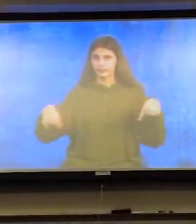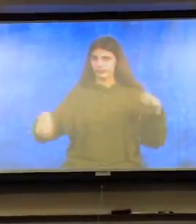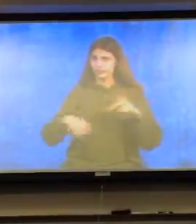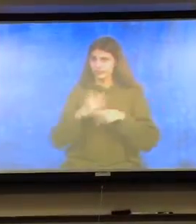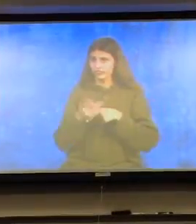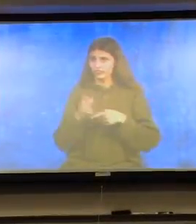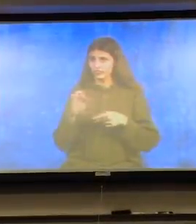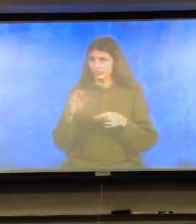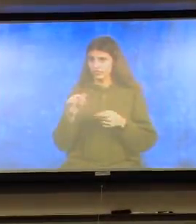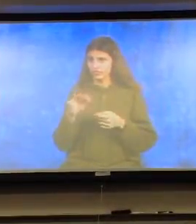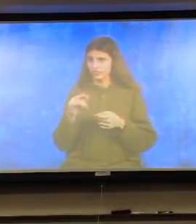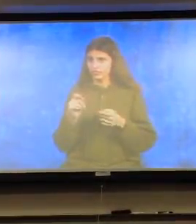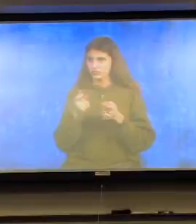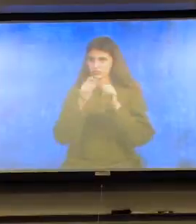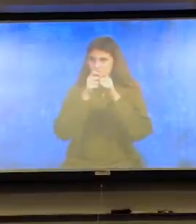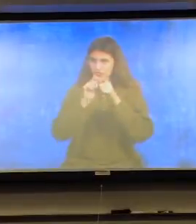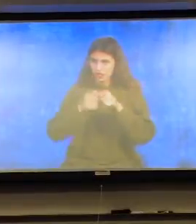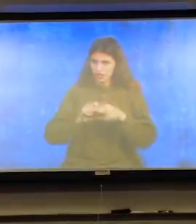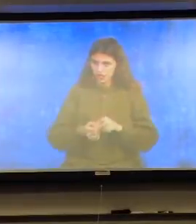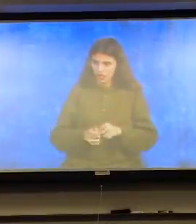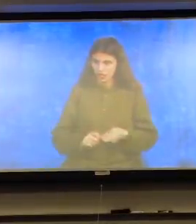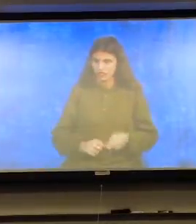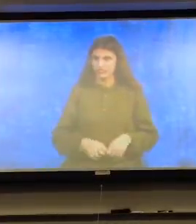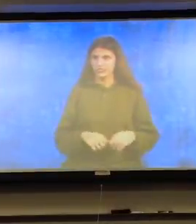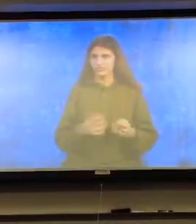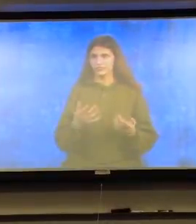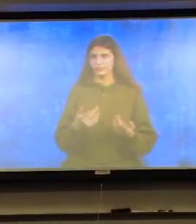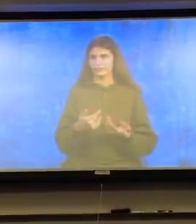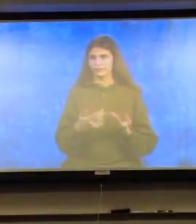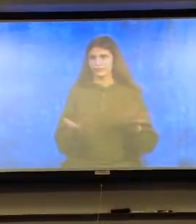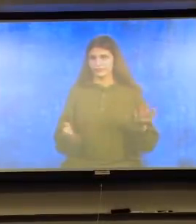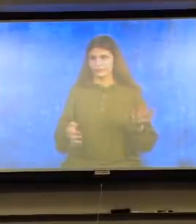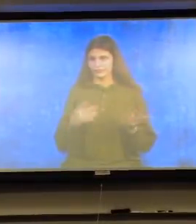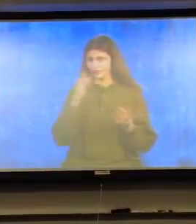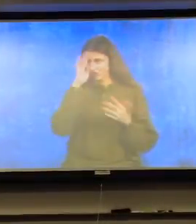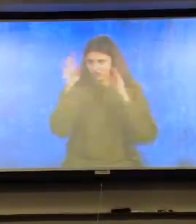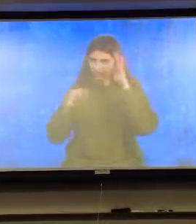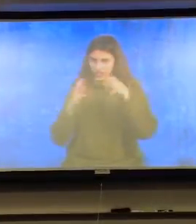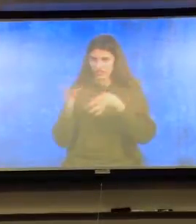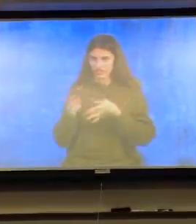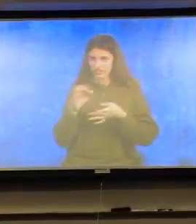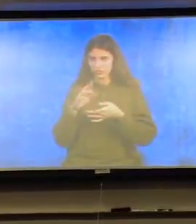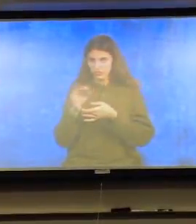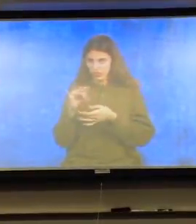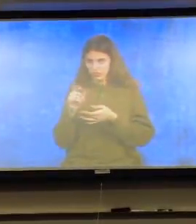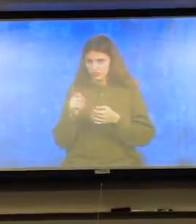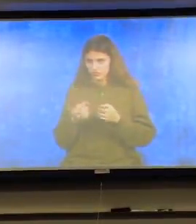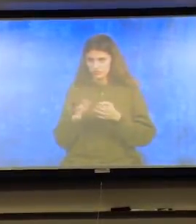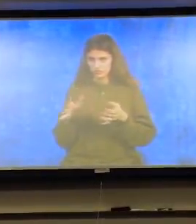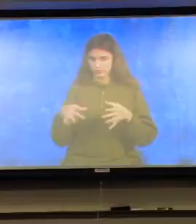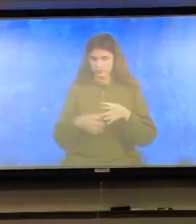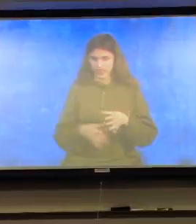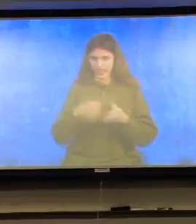And I craft so many different kinds of things. I like beading, and just being creative